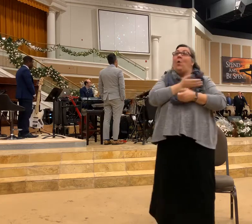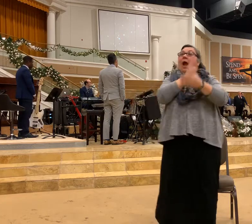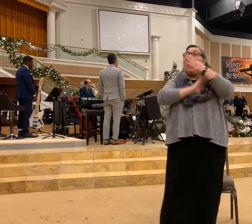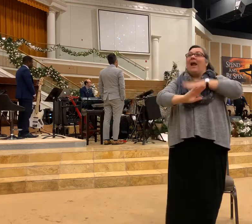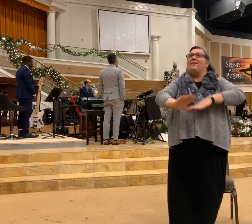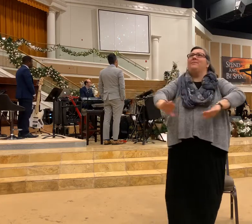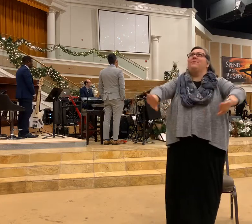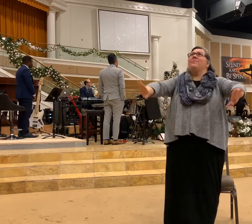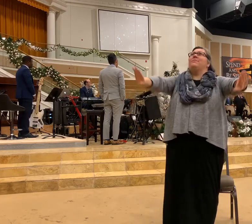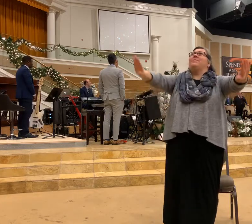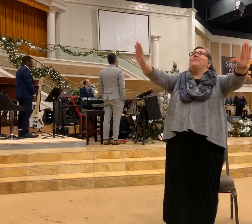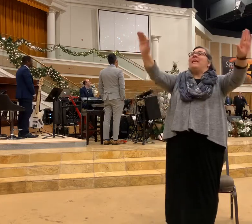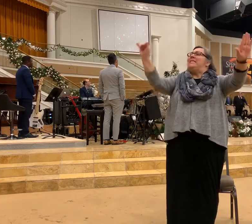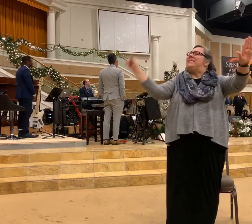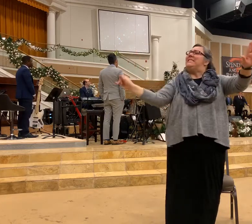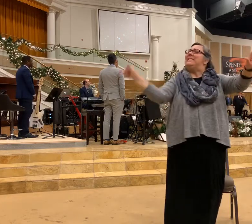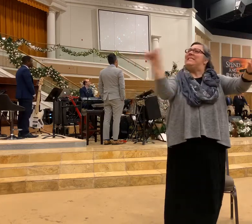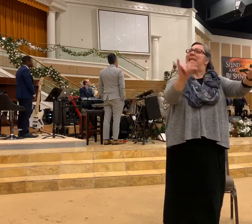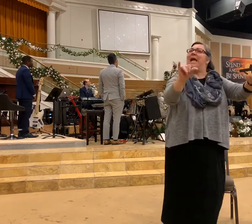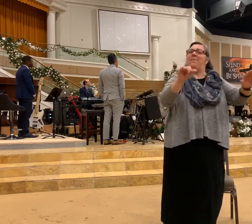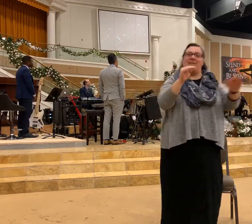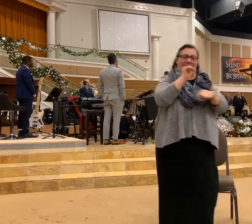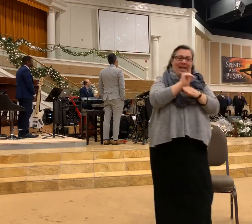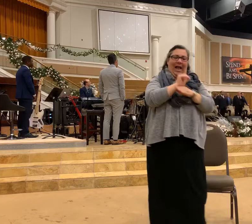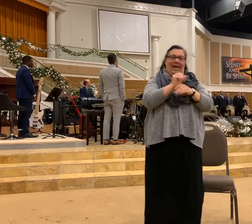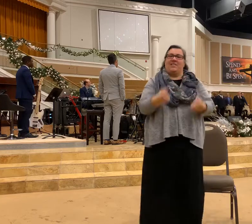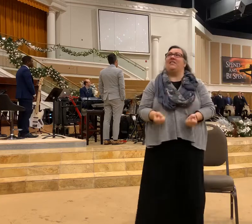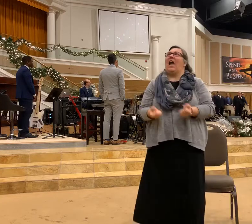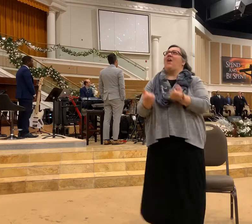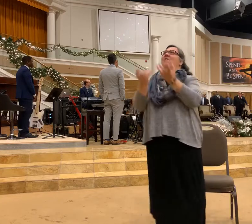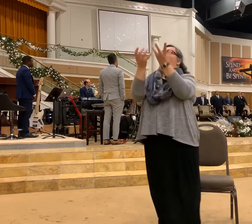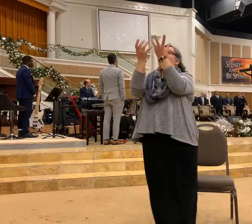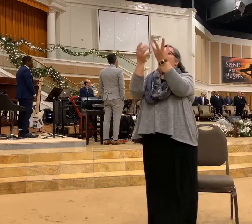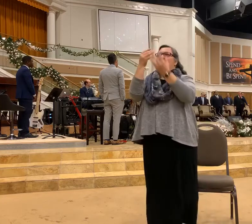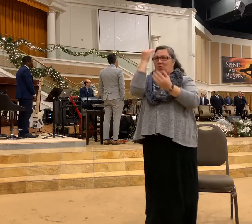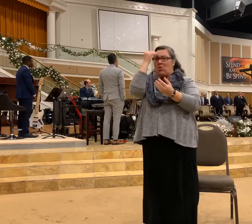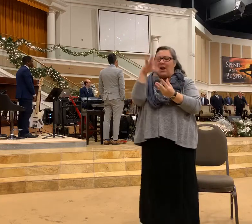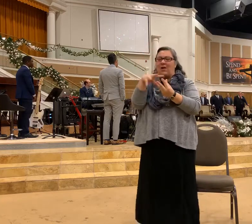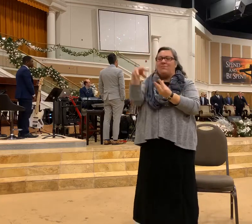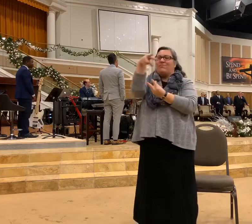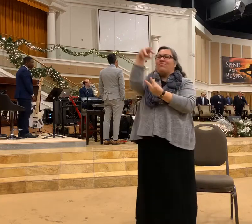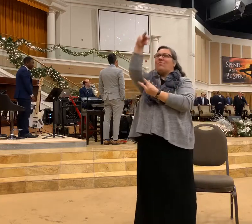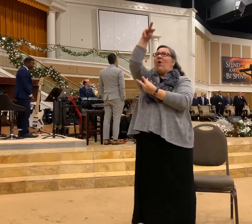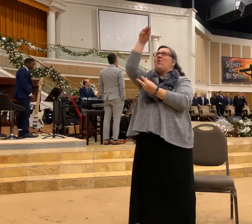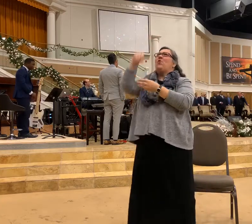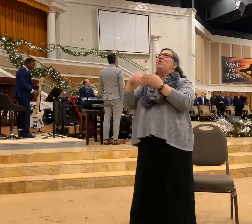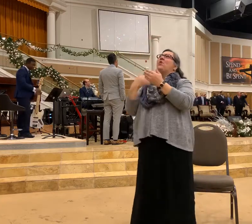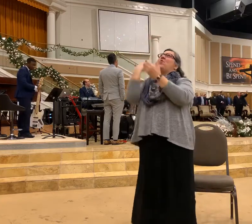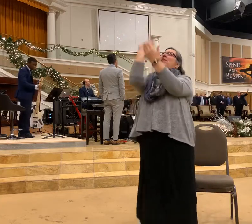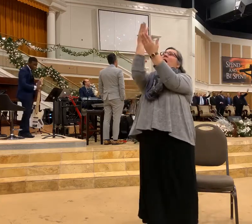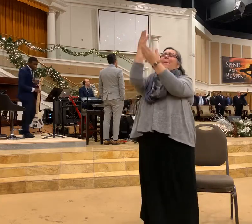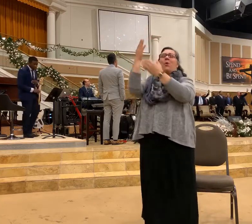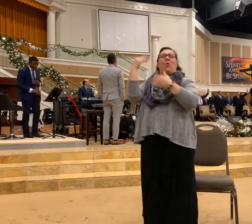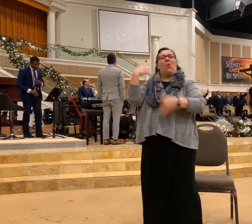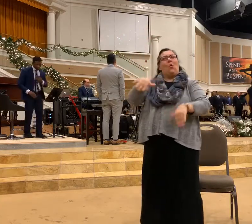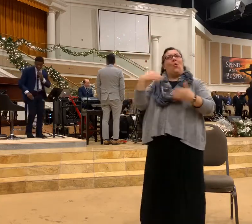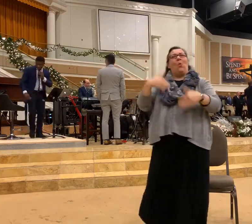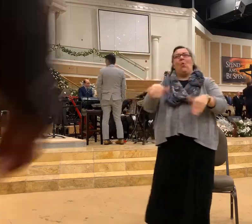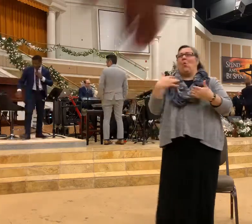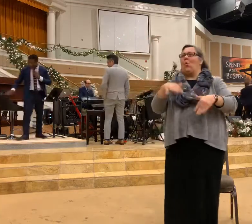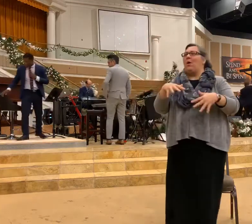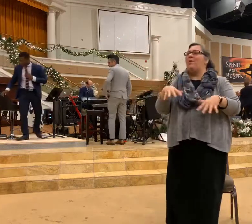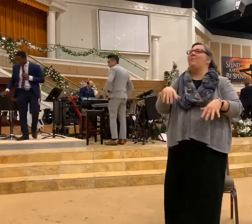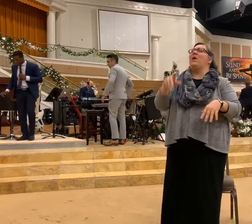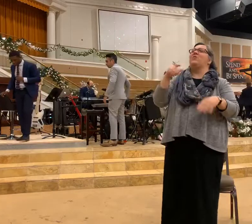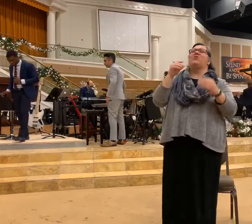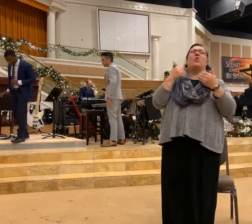evening sacrifice and as sweet incense that arises. I think we could just send some praise up right now one more time. Come on, open